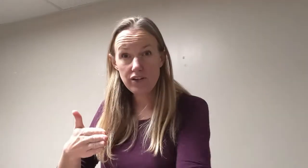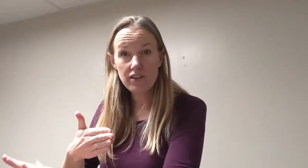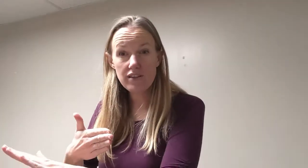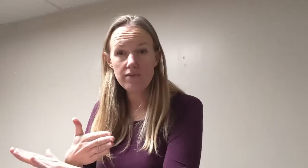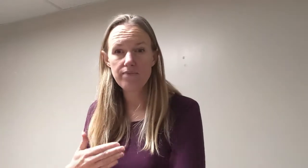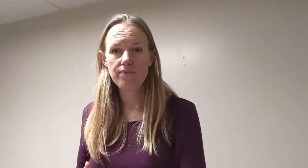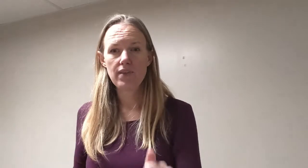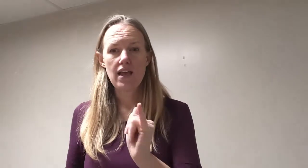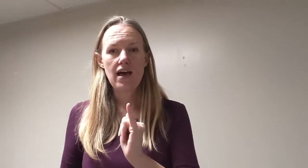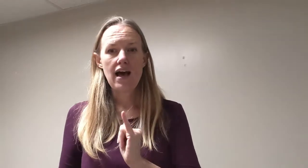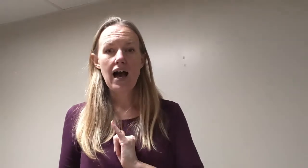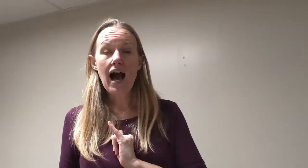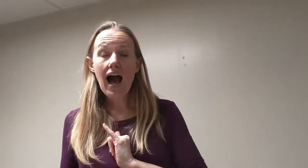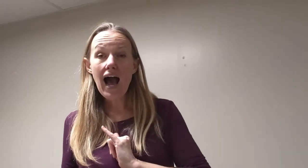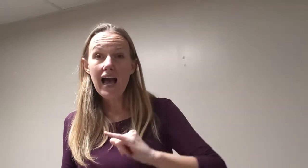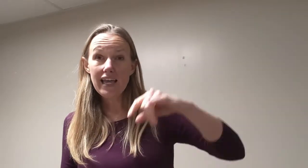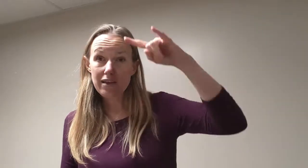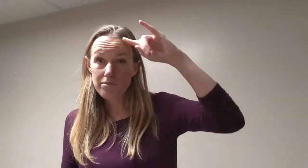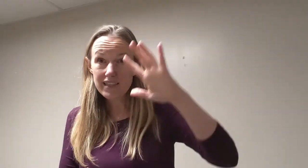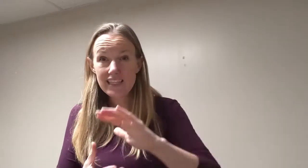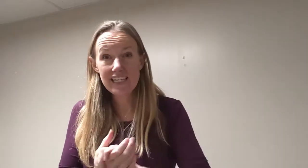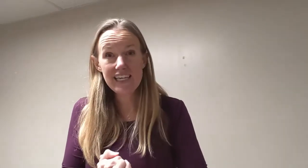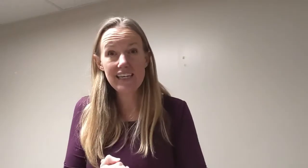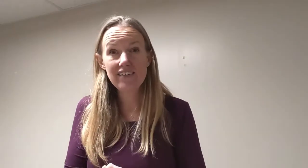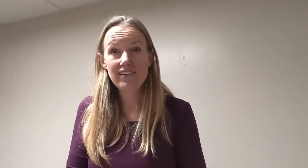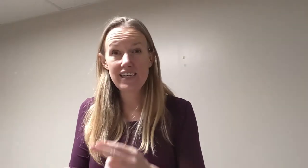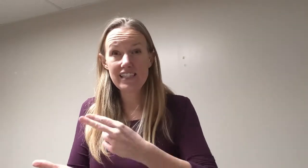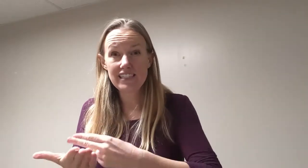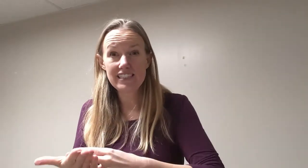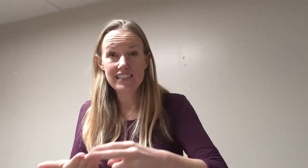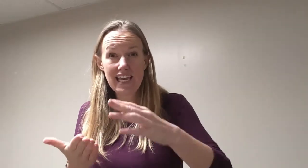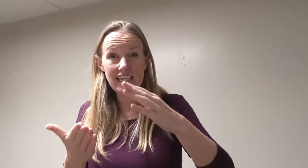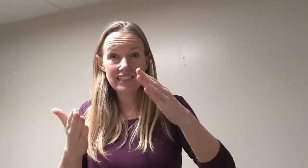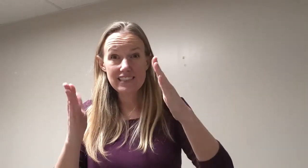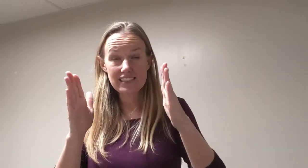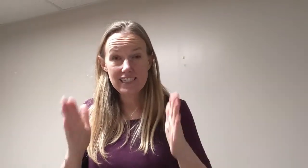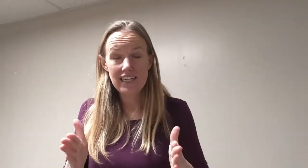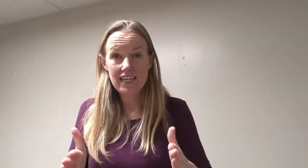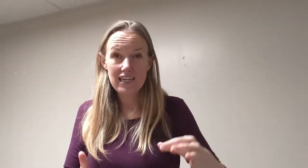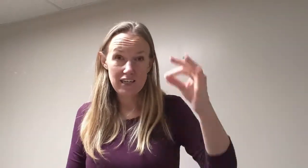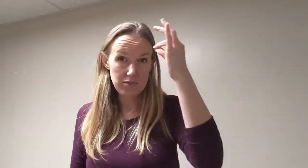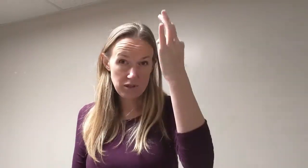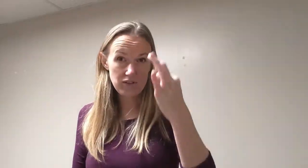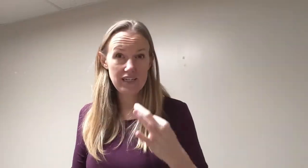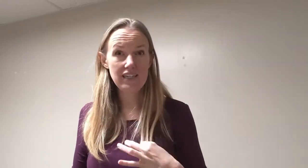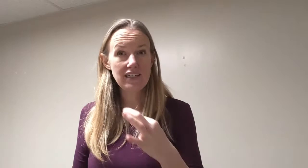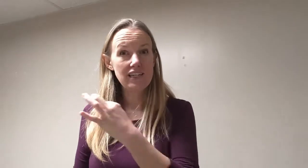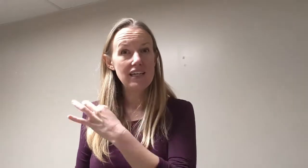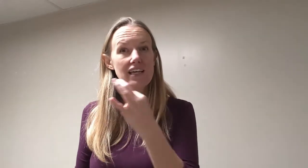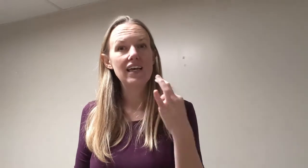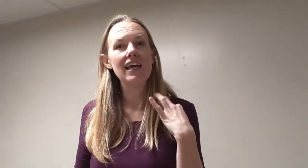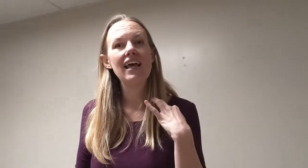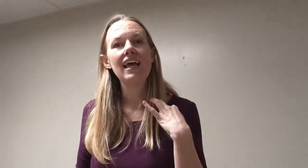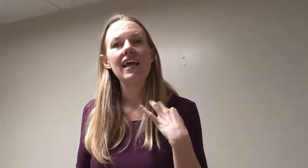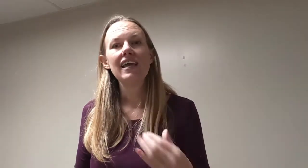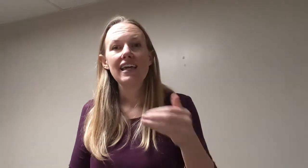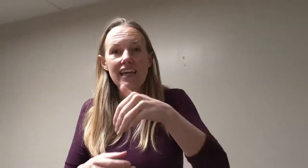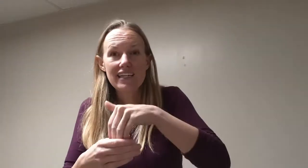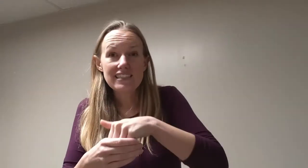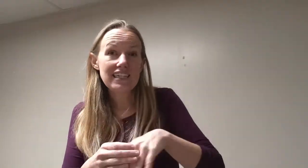birth. I believe in the saints' communion. And